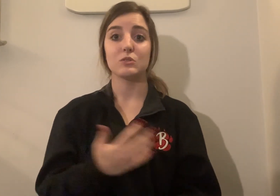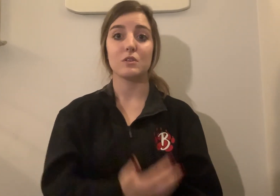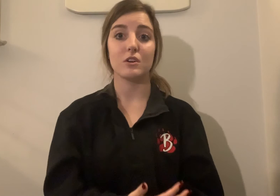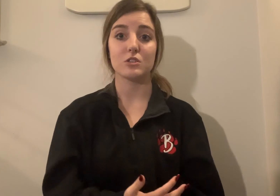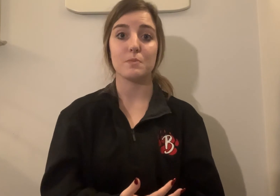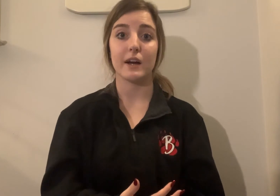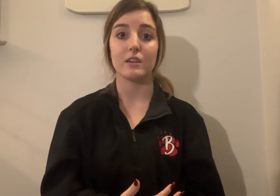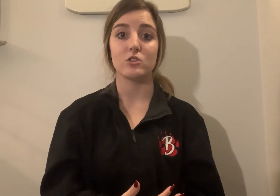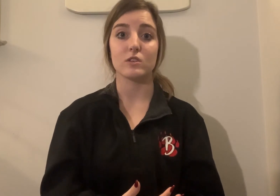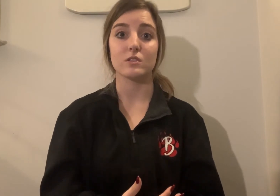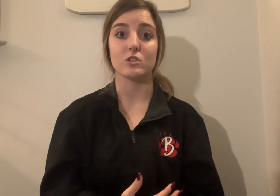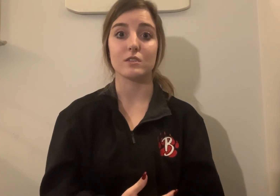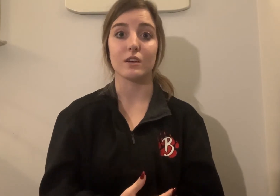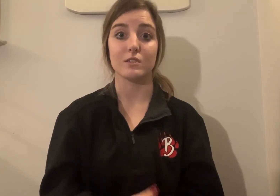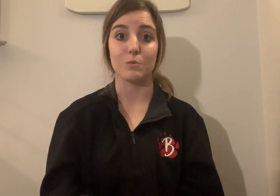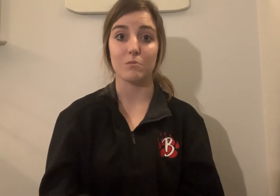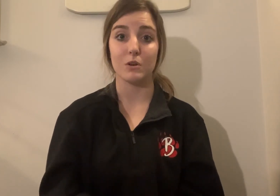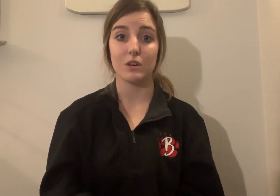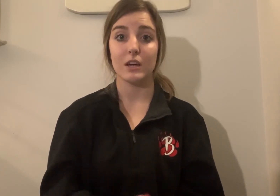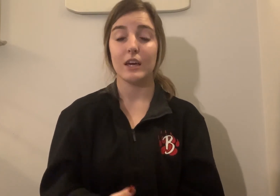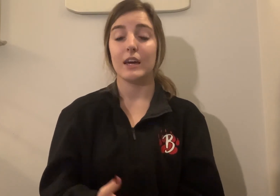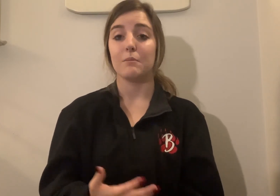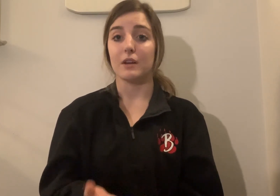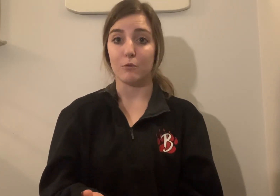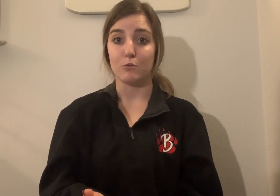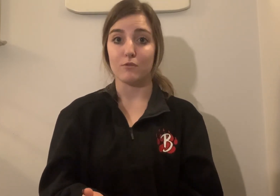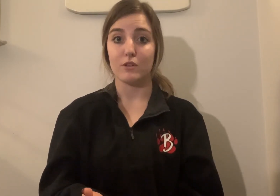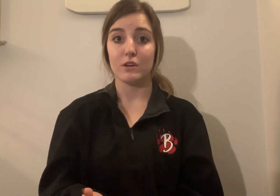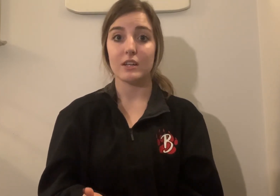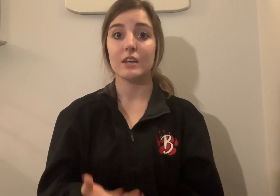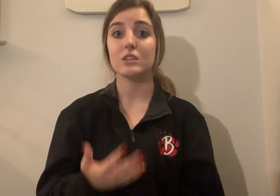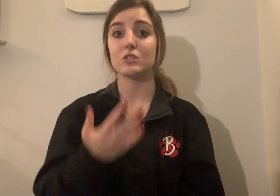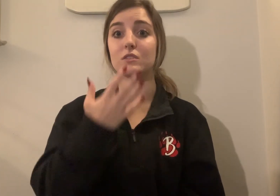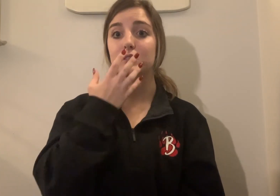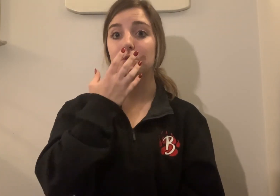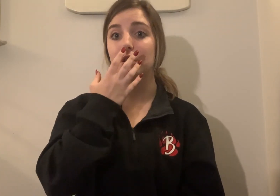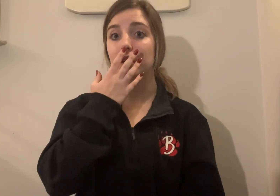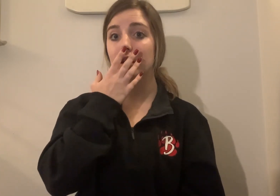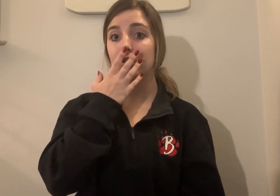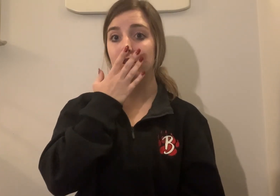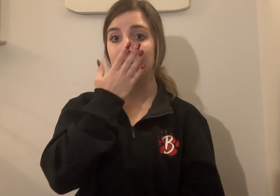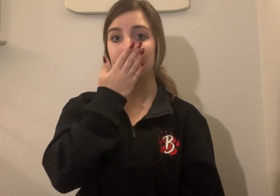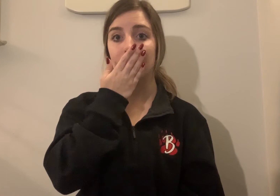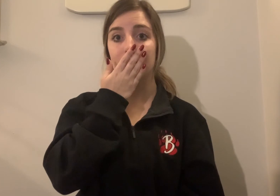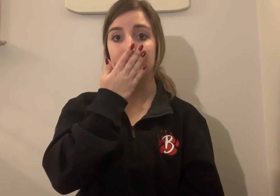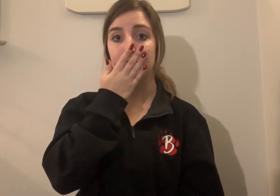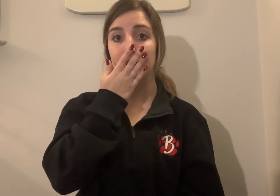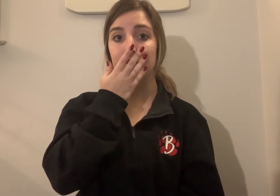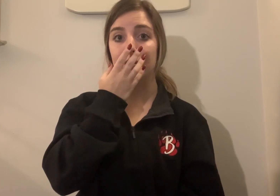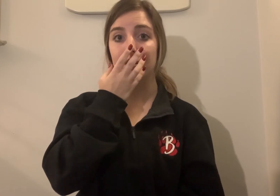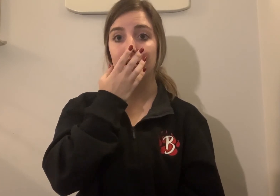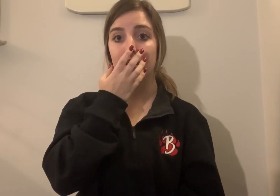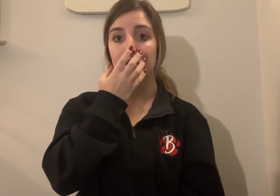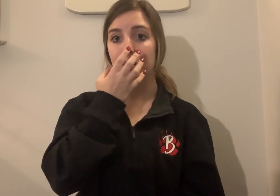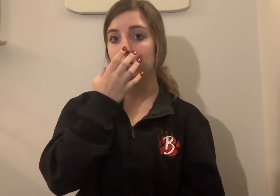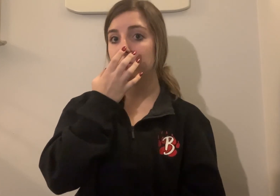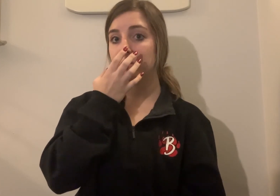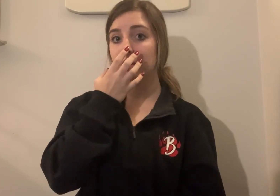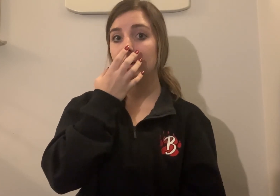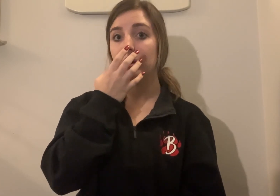also back in drinks, just like I did with milk, but I will review it. So this one, your hand is by your mouth. You